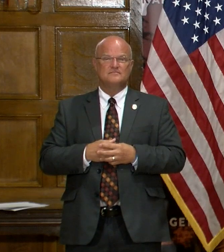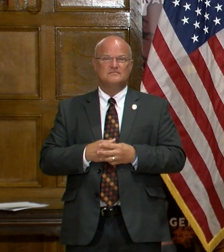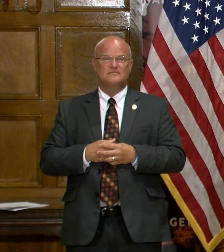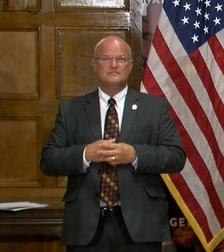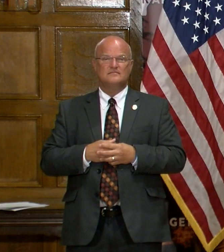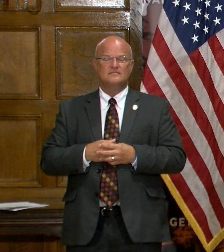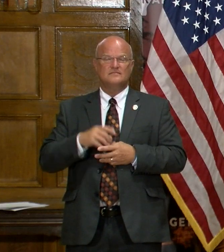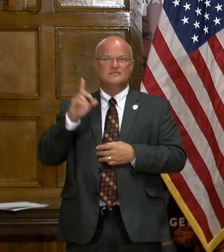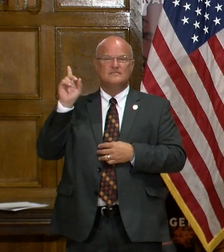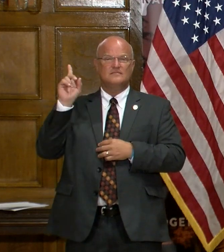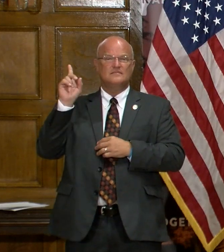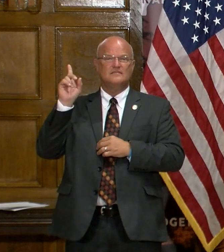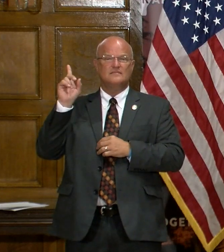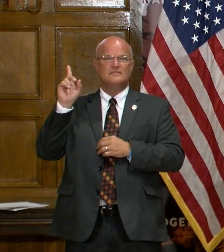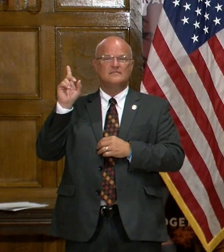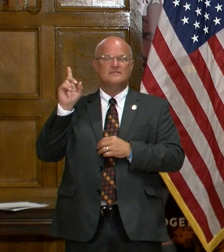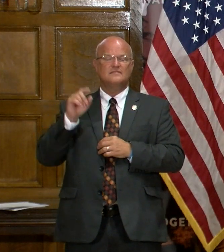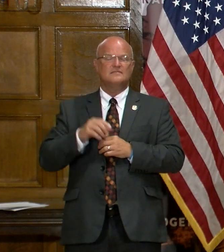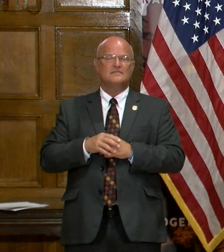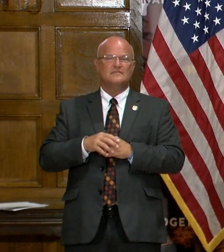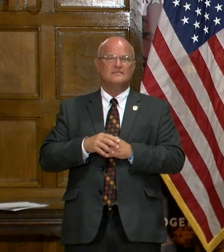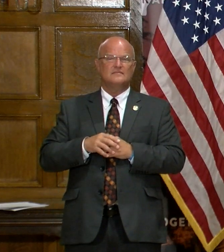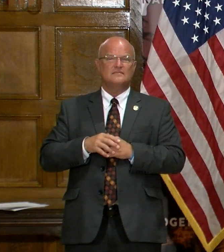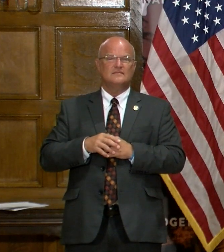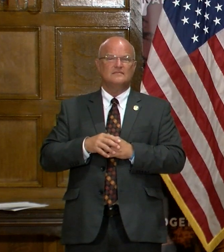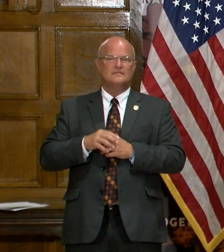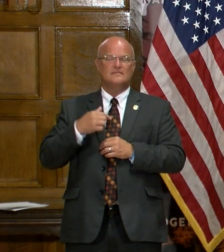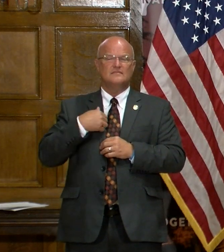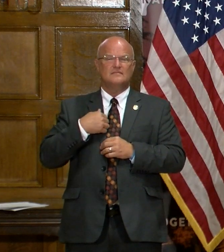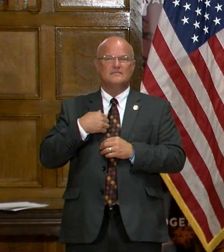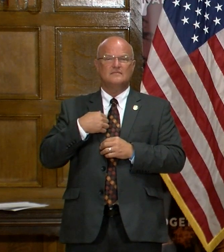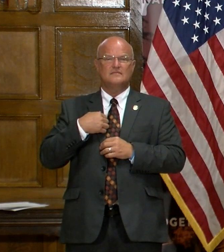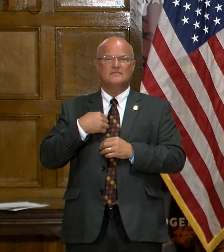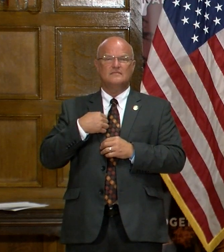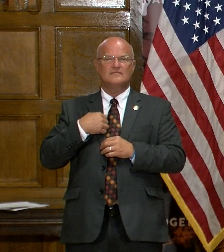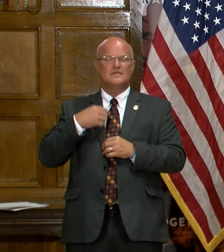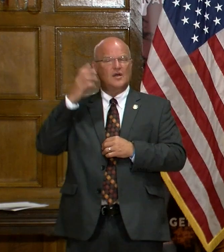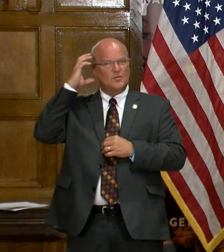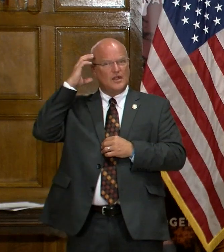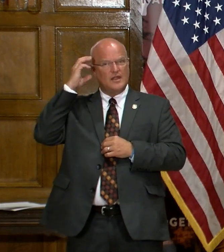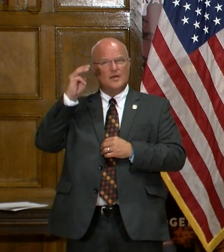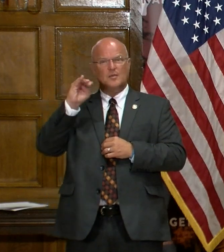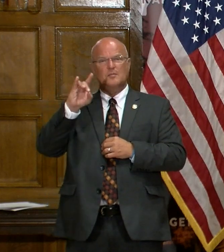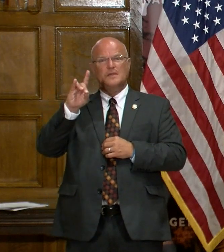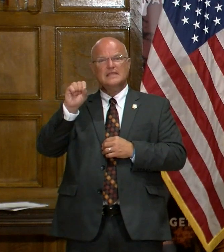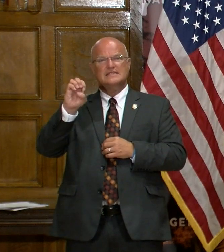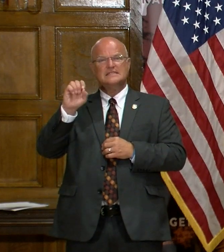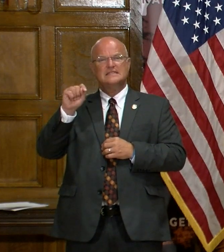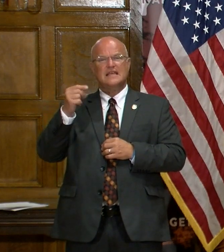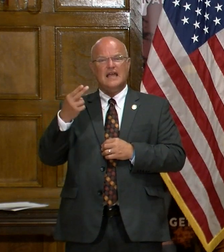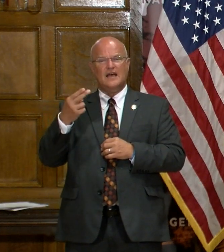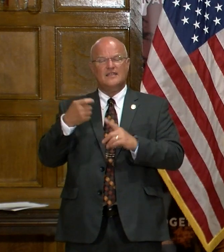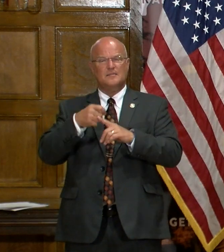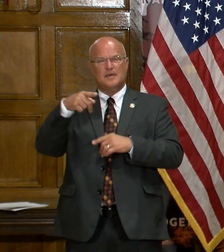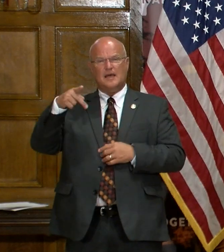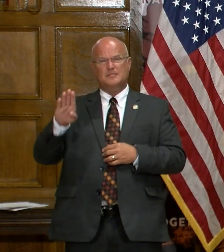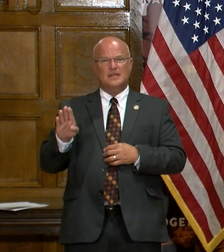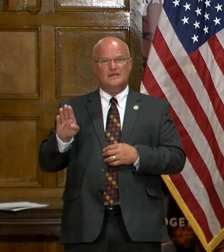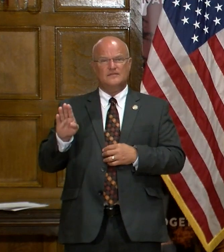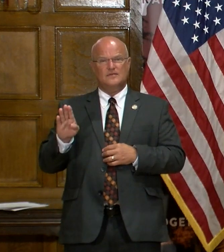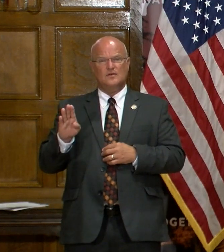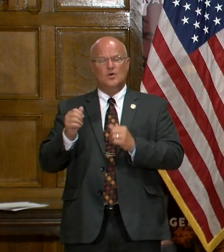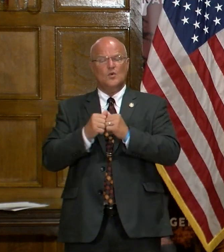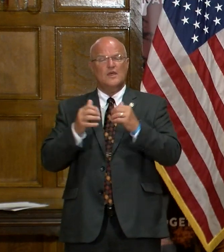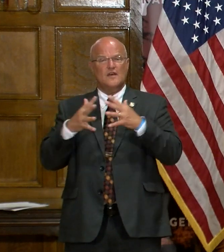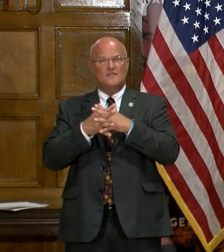Hutchinson? Yes. Yes. Elijah Mundy, KJRW Radio in Mid-South and KCAT Radio in Pine Bluff.